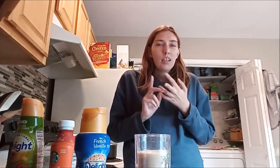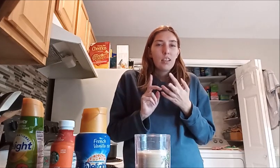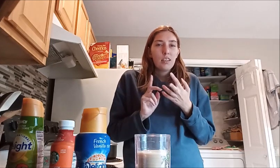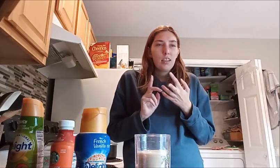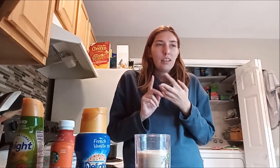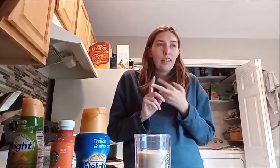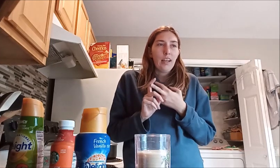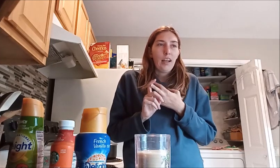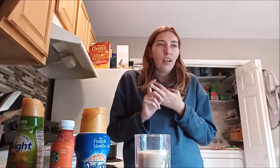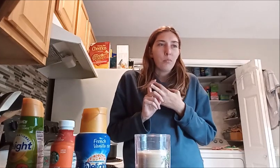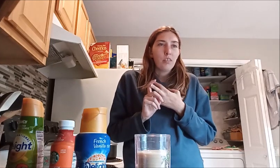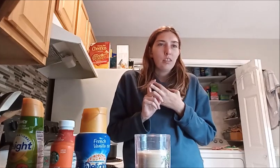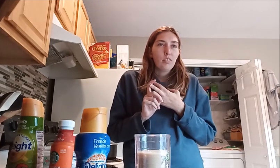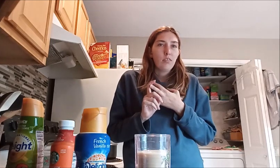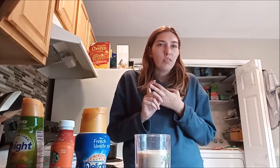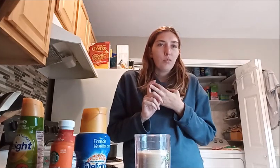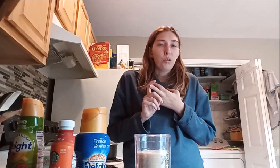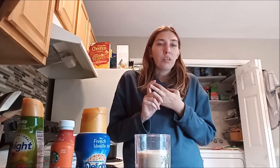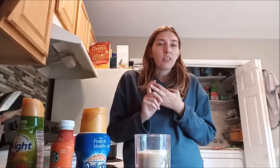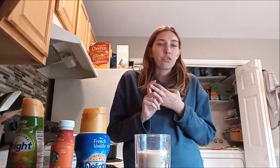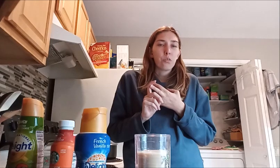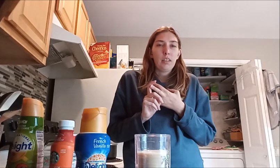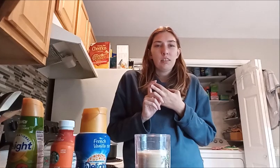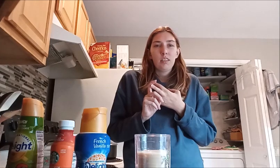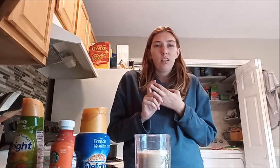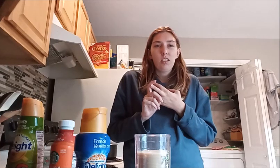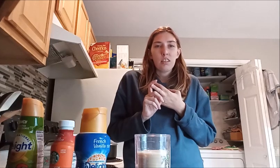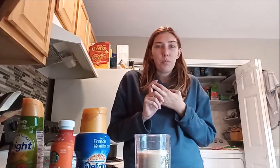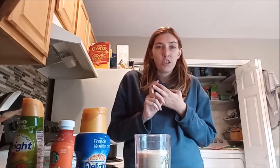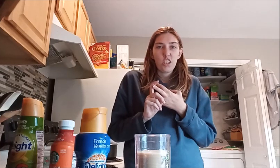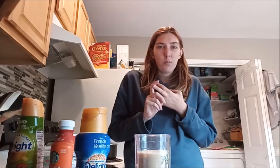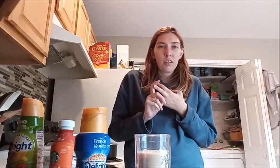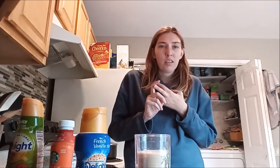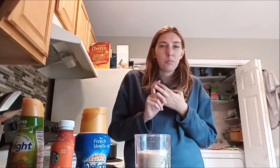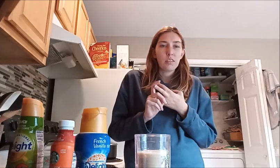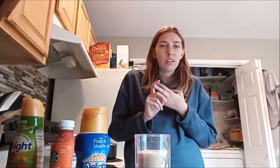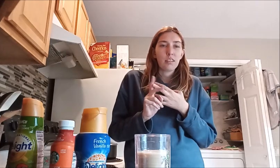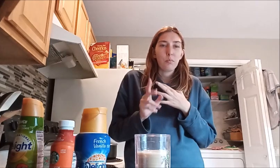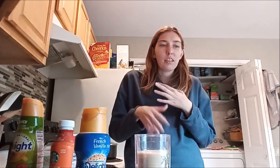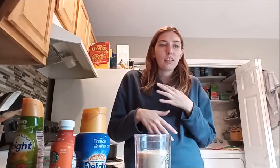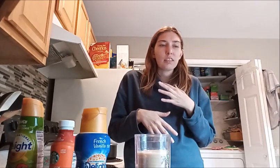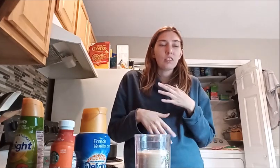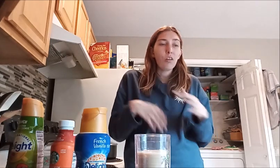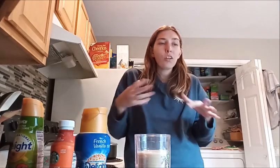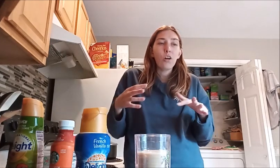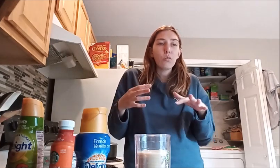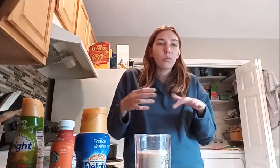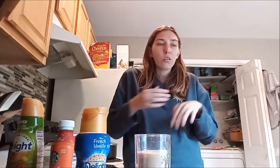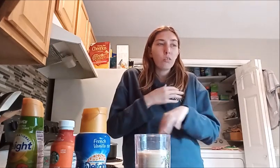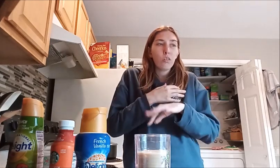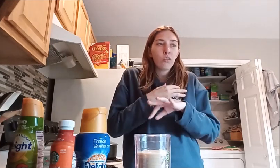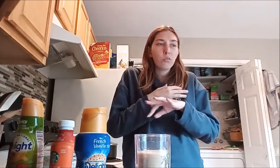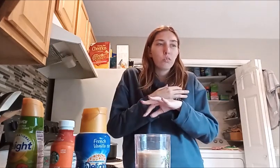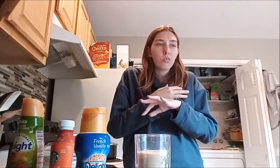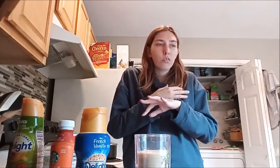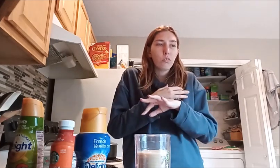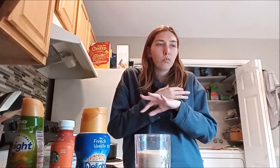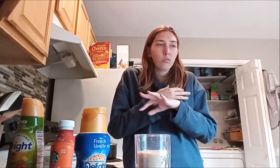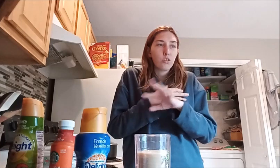that would be extremely hesitant on is bungee jumping. Meaning, like, don't go straight up and do that,